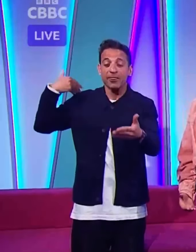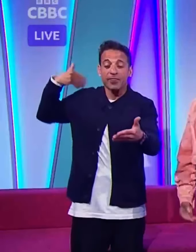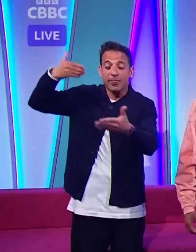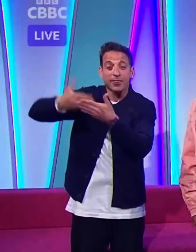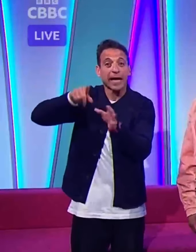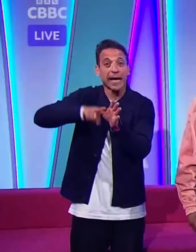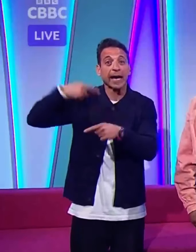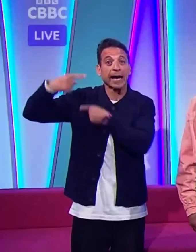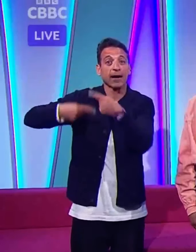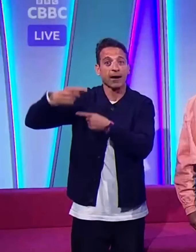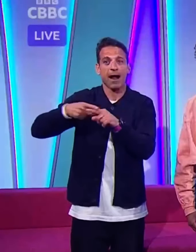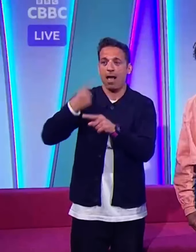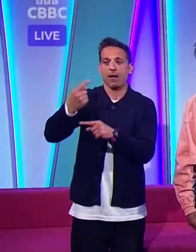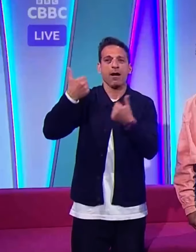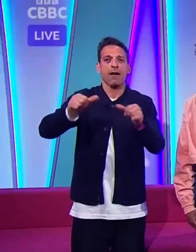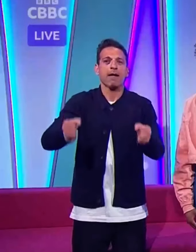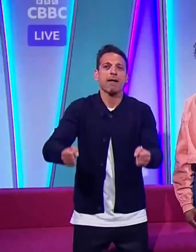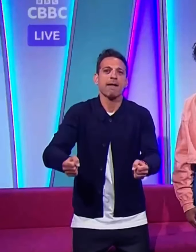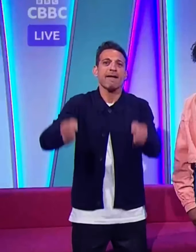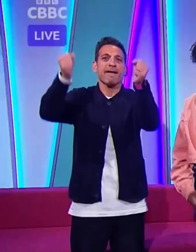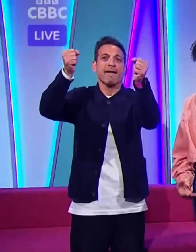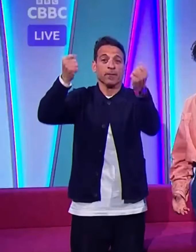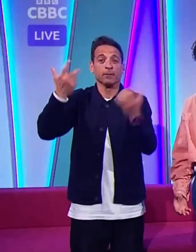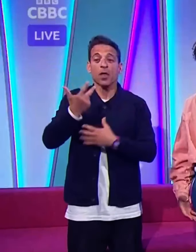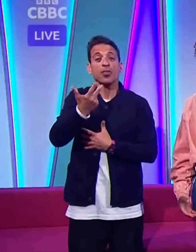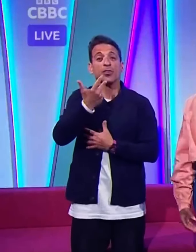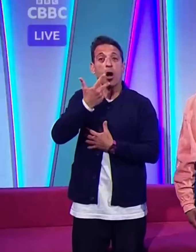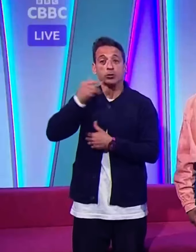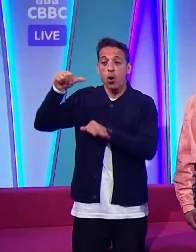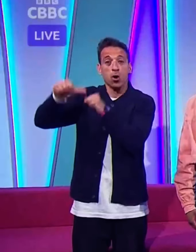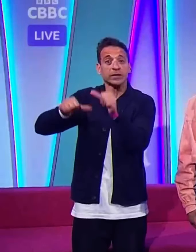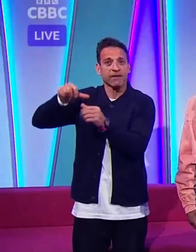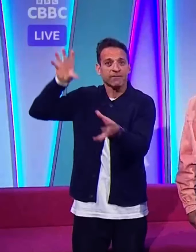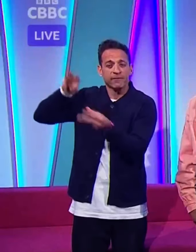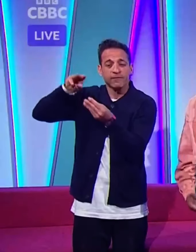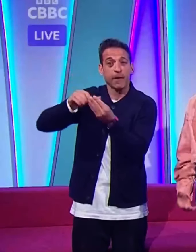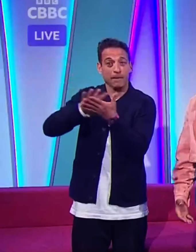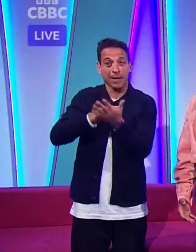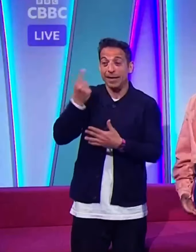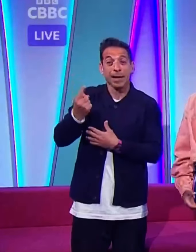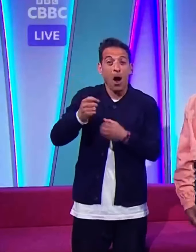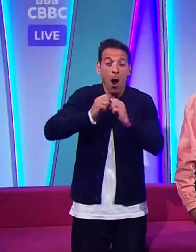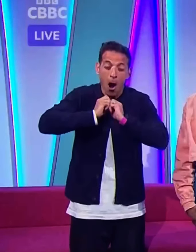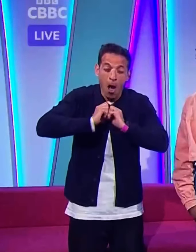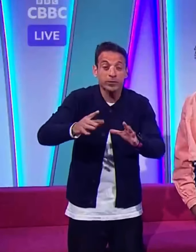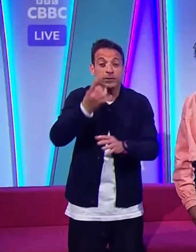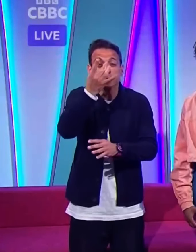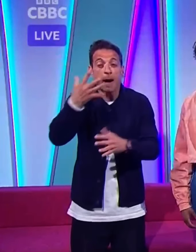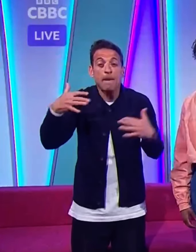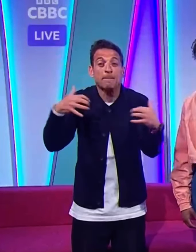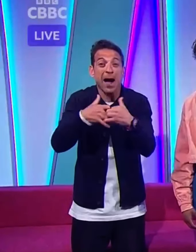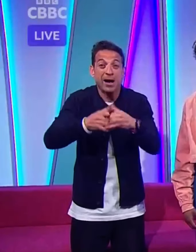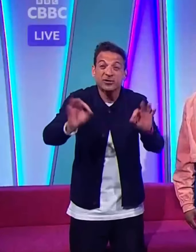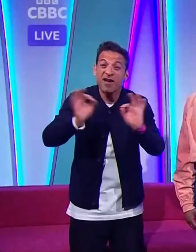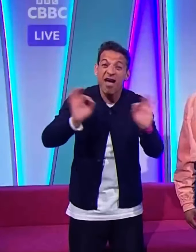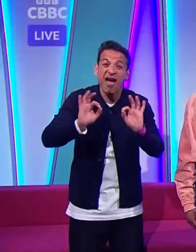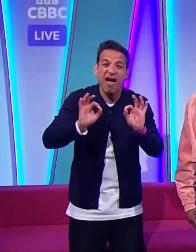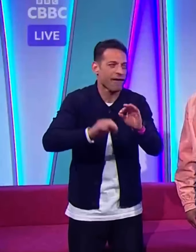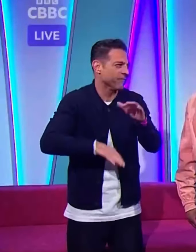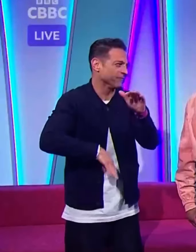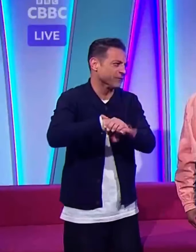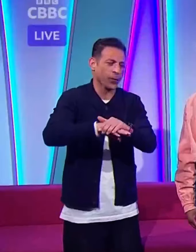year in a row that England have lifted the trophy, and it was a third consecutive Grand Slam, which means they didn't lose a single match in the